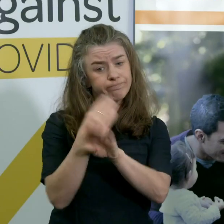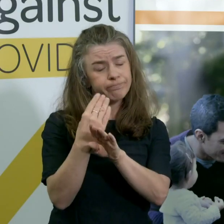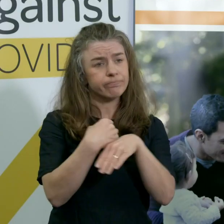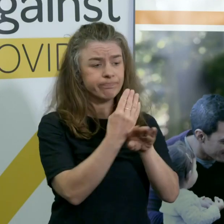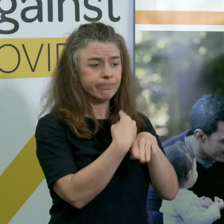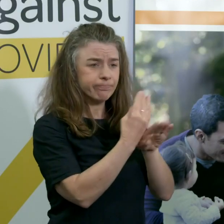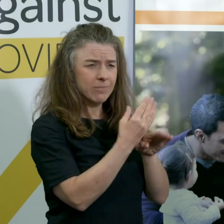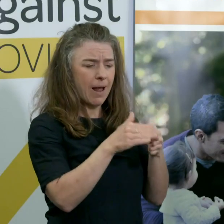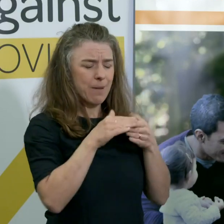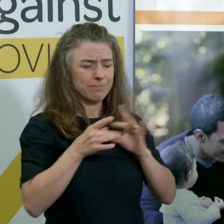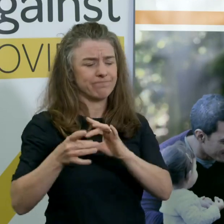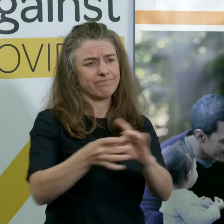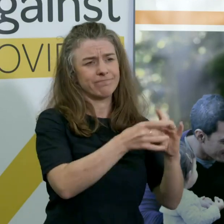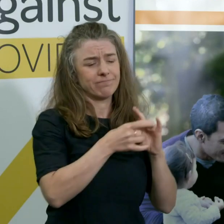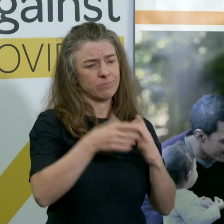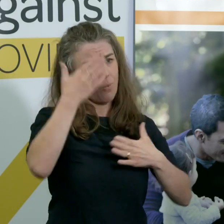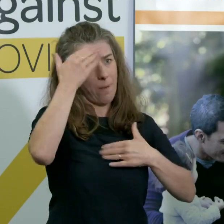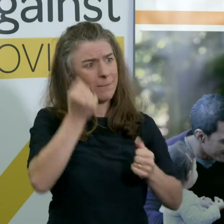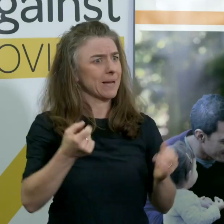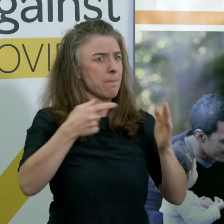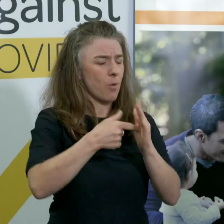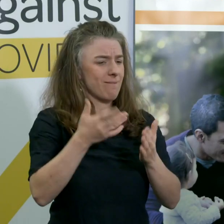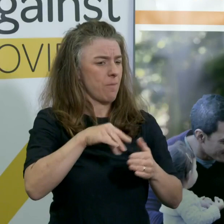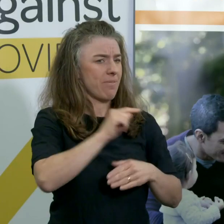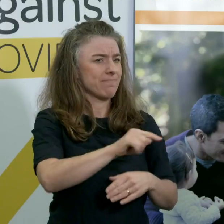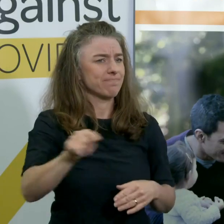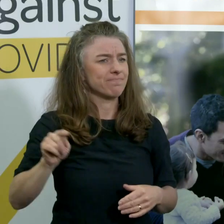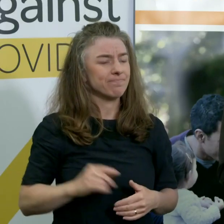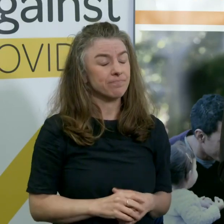us stay all connected, but it's good for our mental well-being.